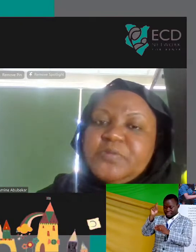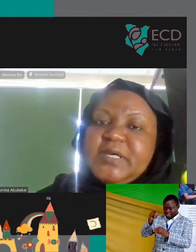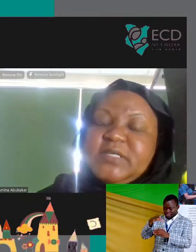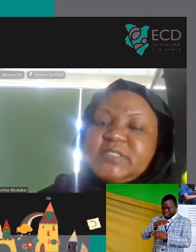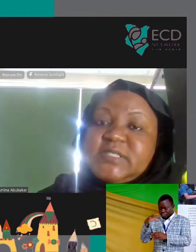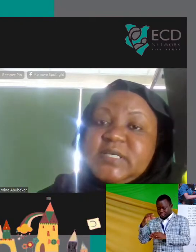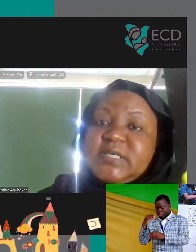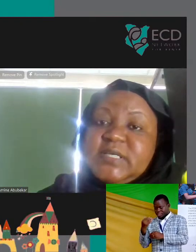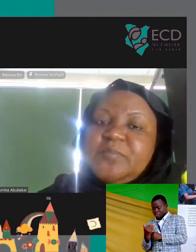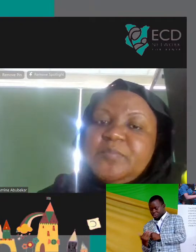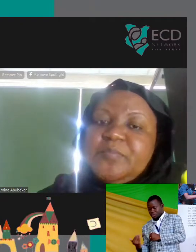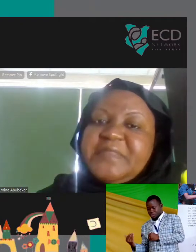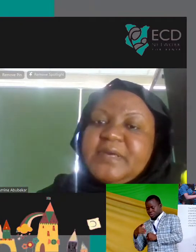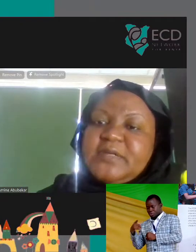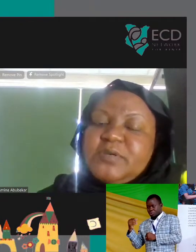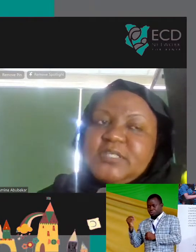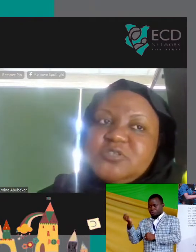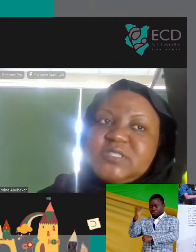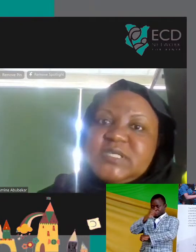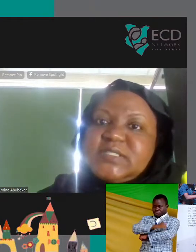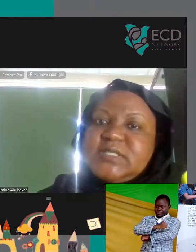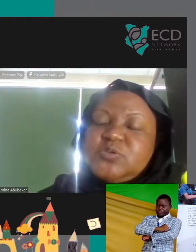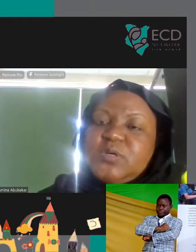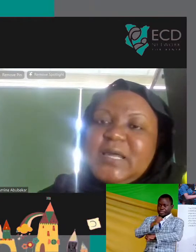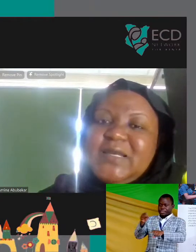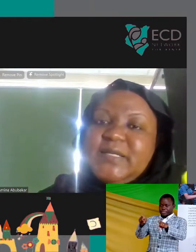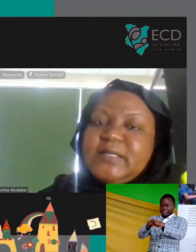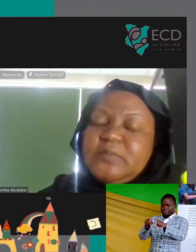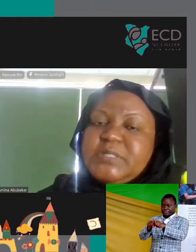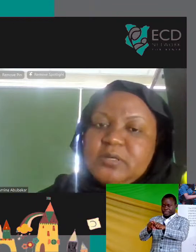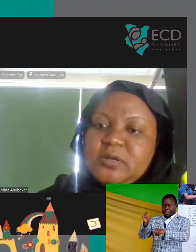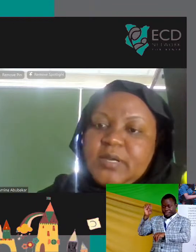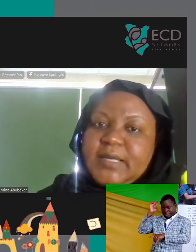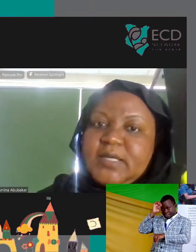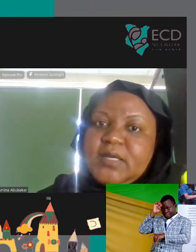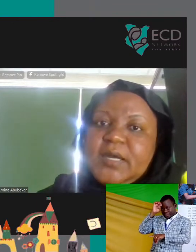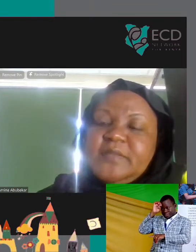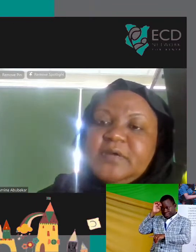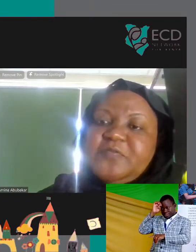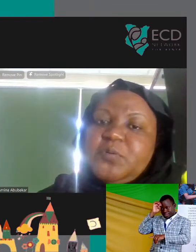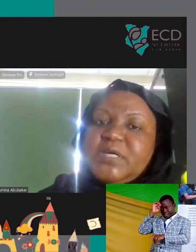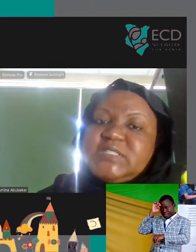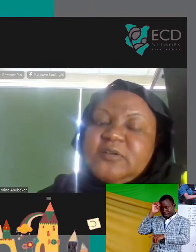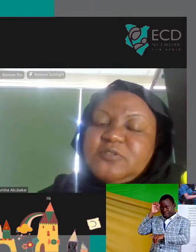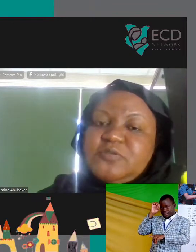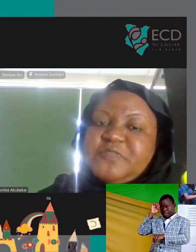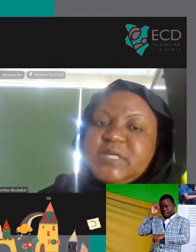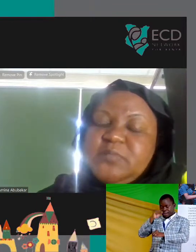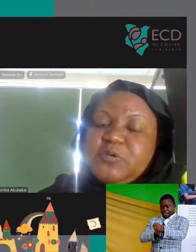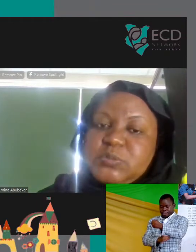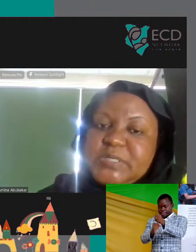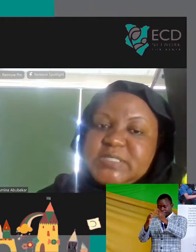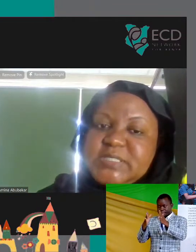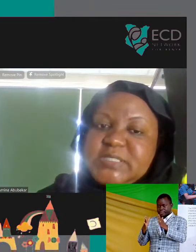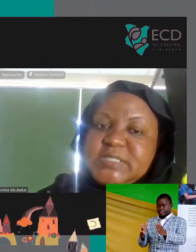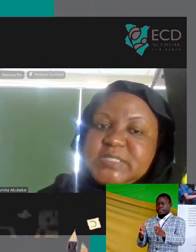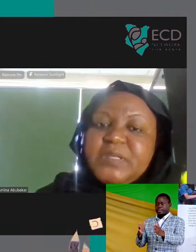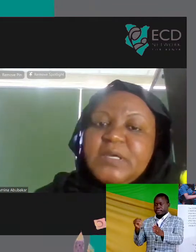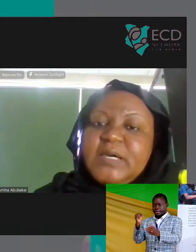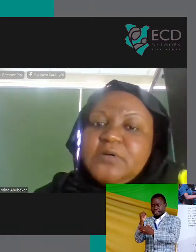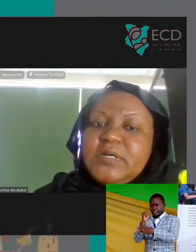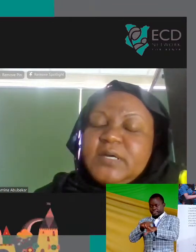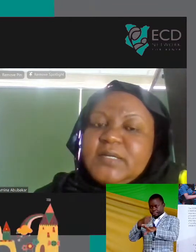to the health setting. But the education sector took a little bit longer and therefore quite a lot of time was